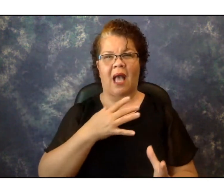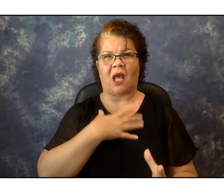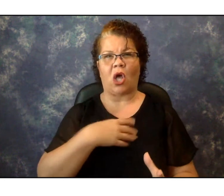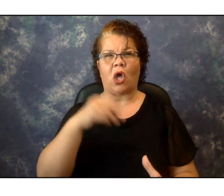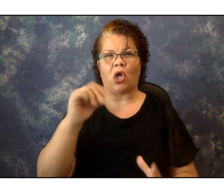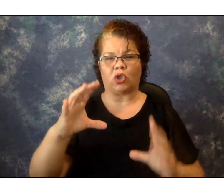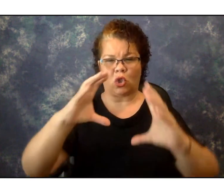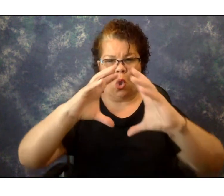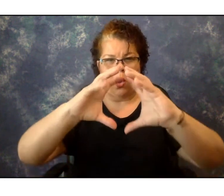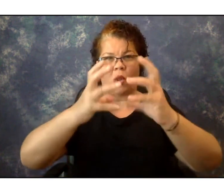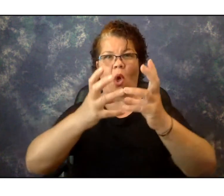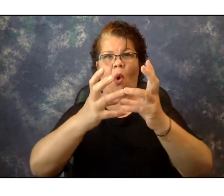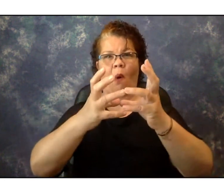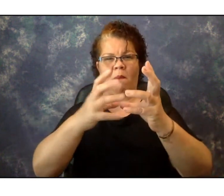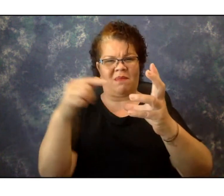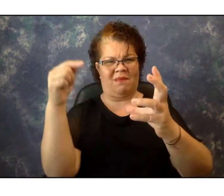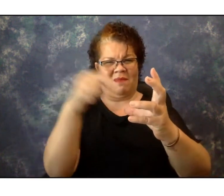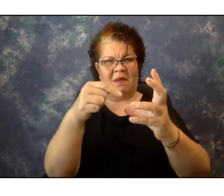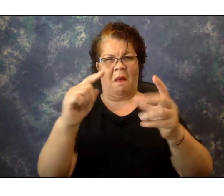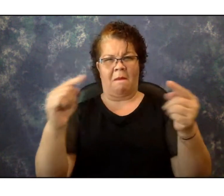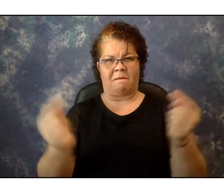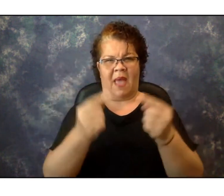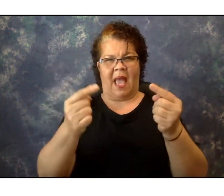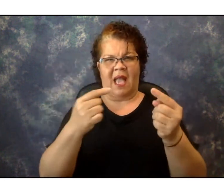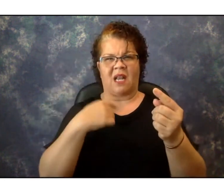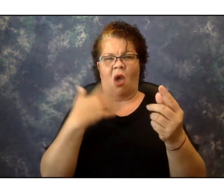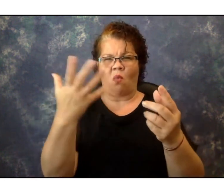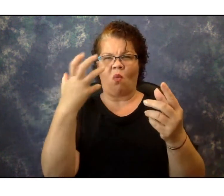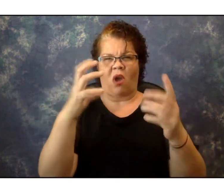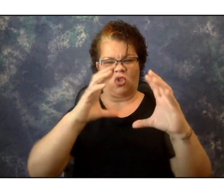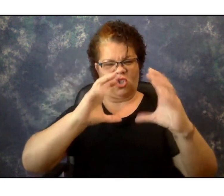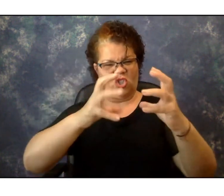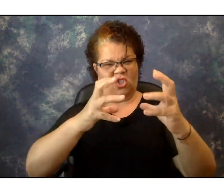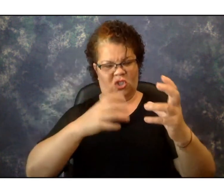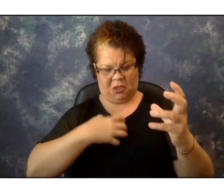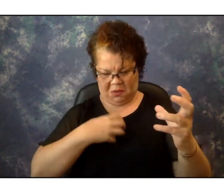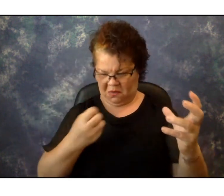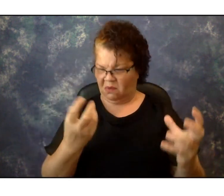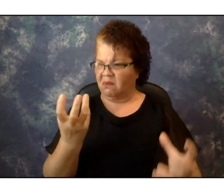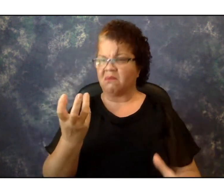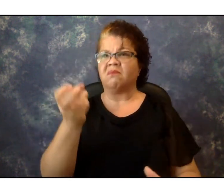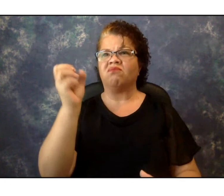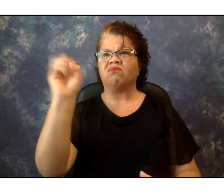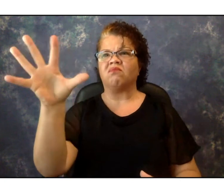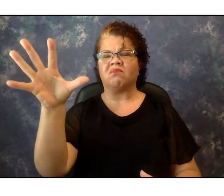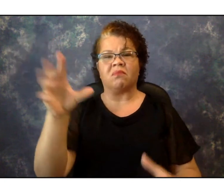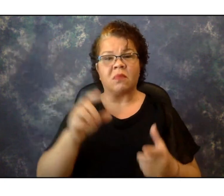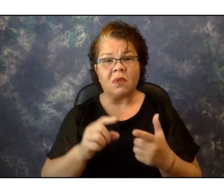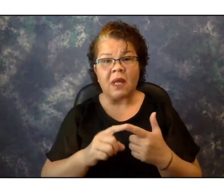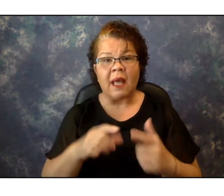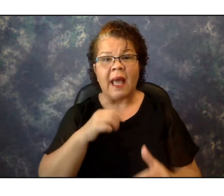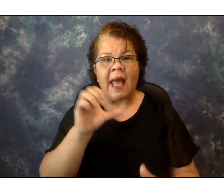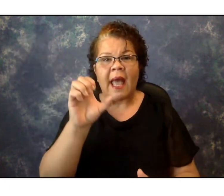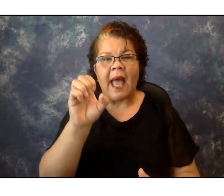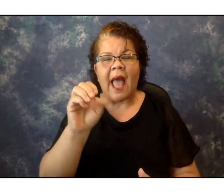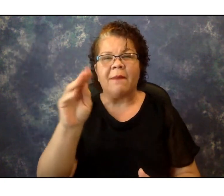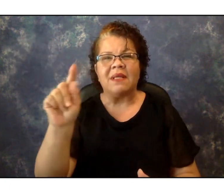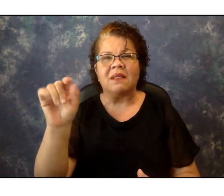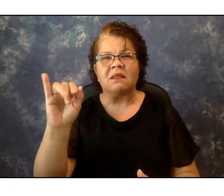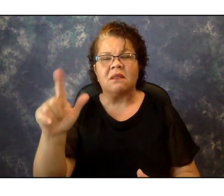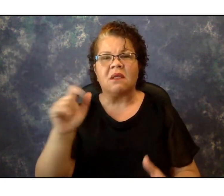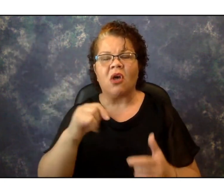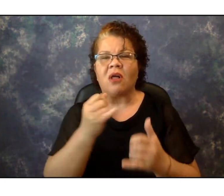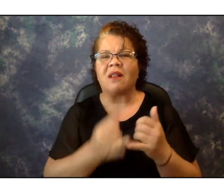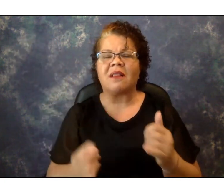flakes fall like ash, we race the train to reach the place Emmett Till last whistled or smiled